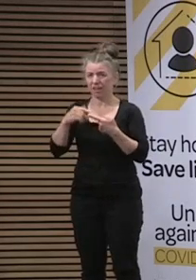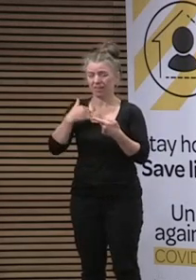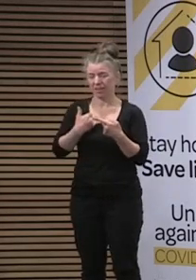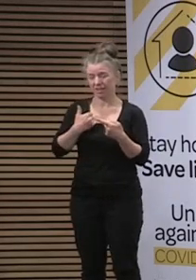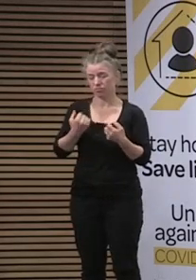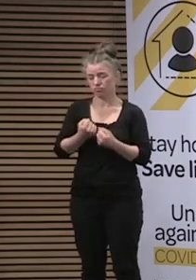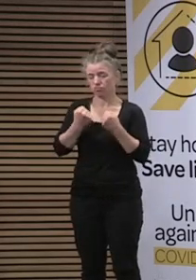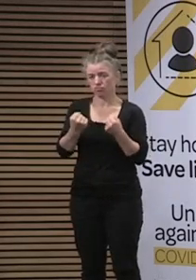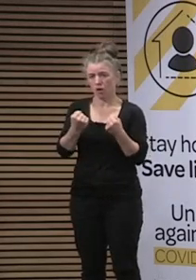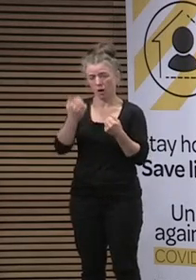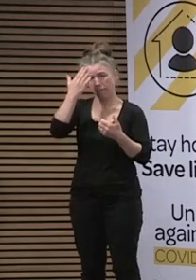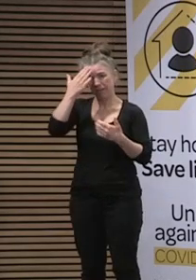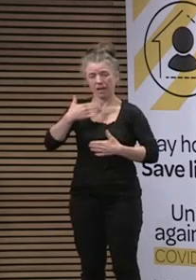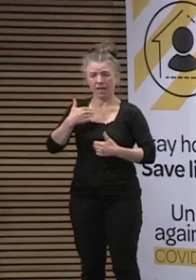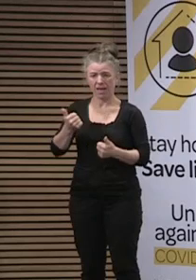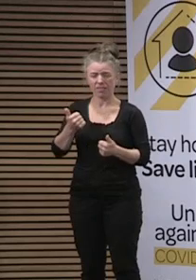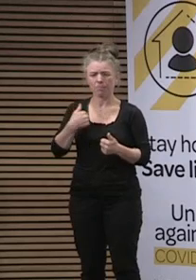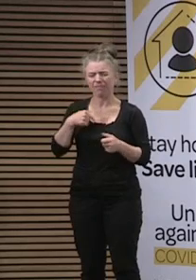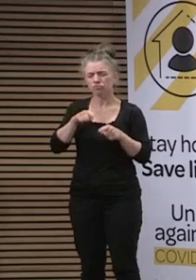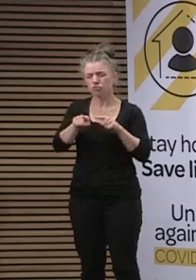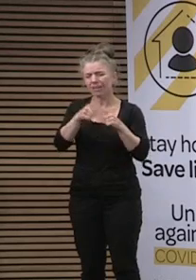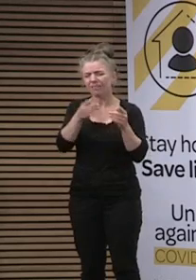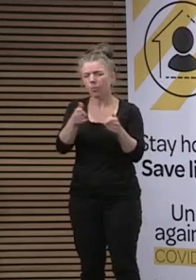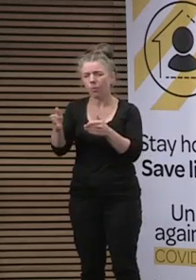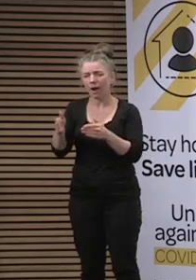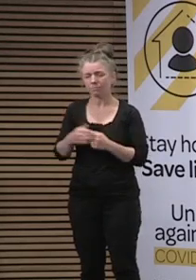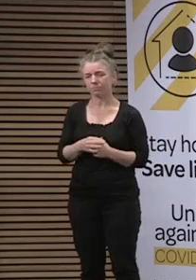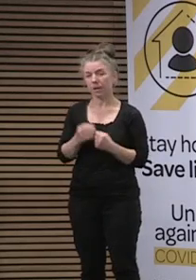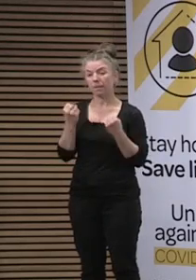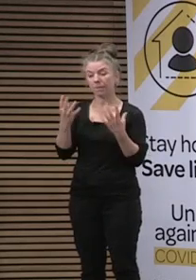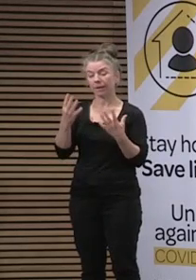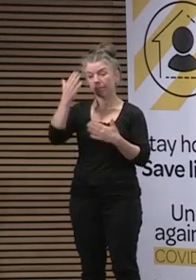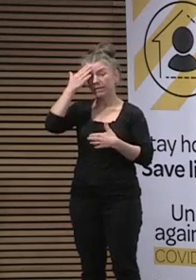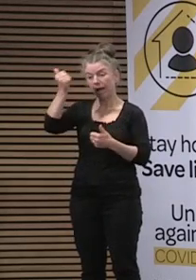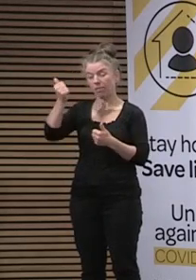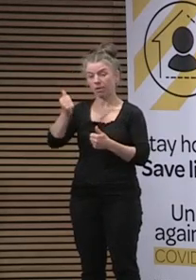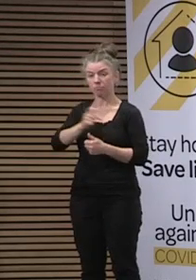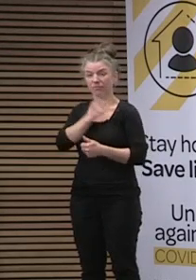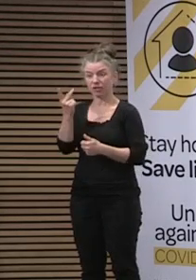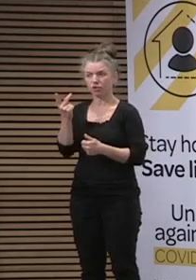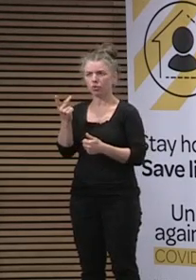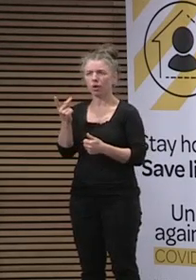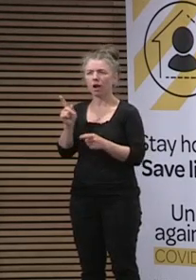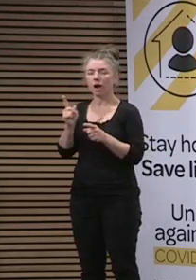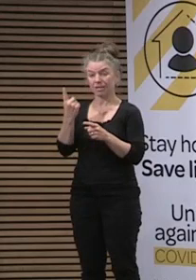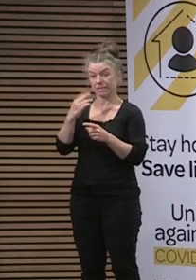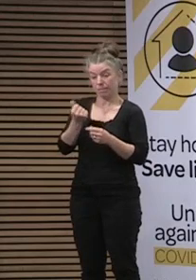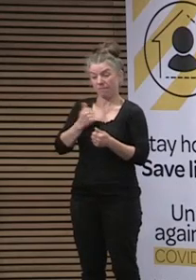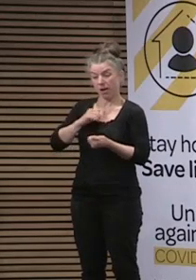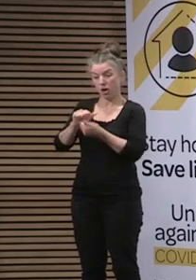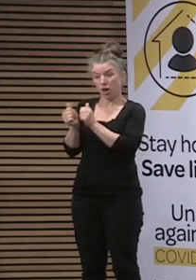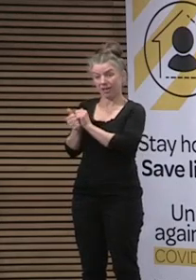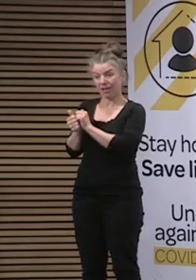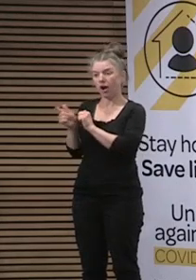different media, different ways of doing that. And so I think we've seen many mental health professionals already move to, I know colleagues who have moved to